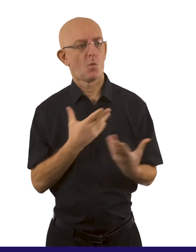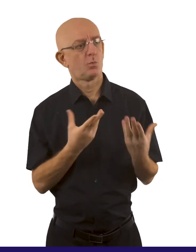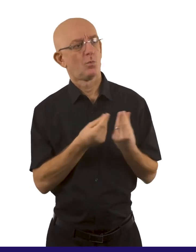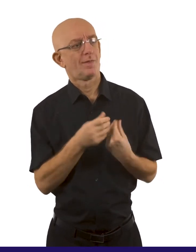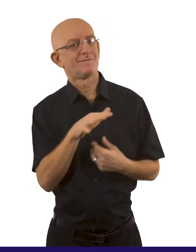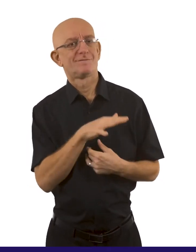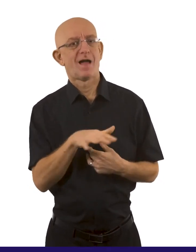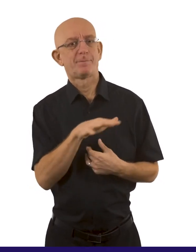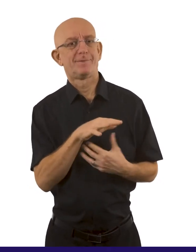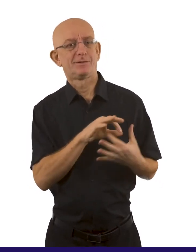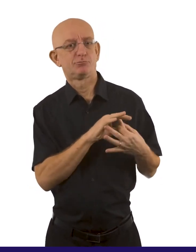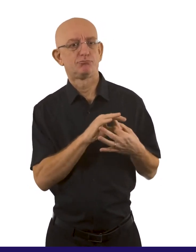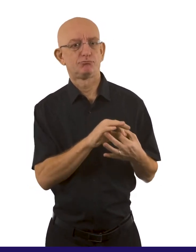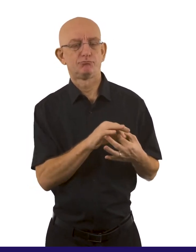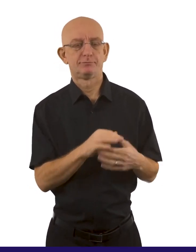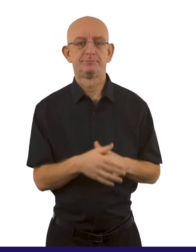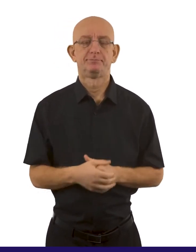time with family,